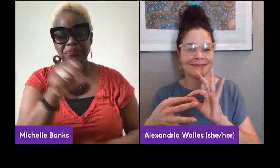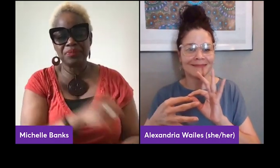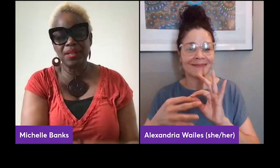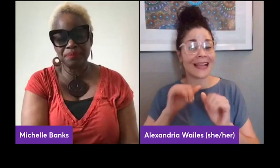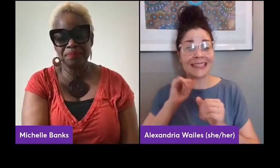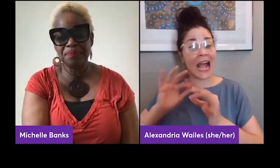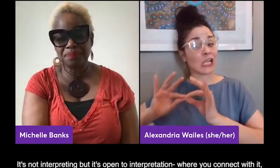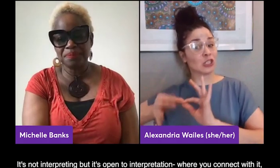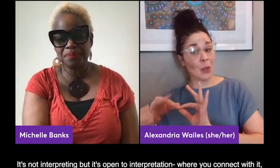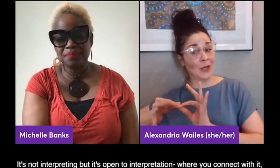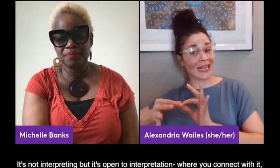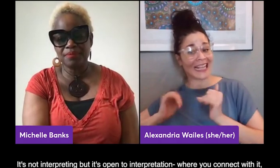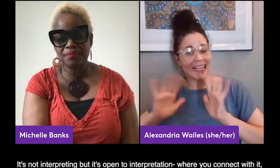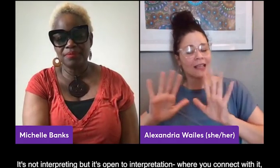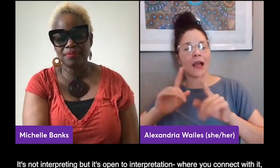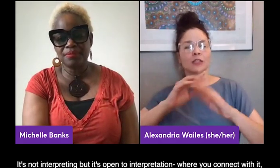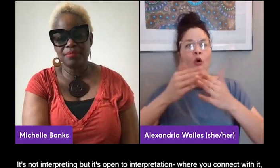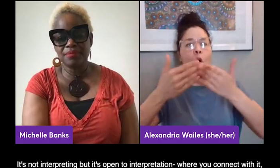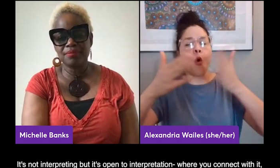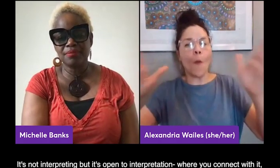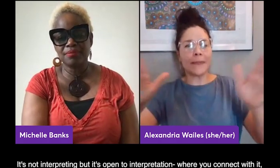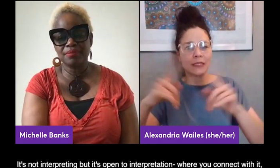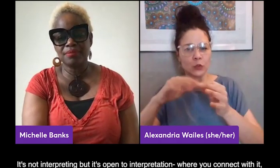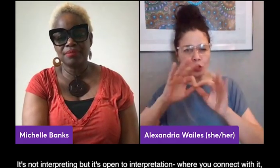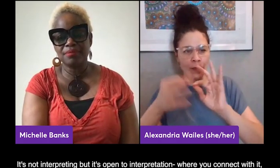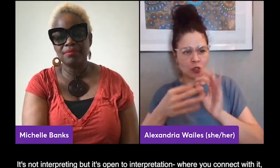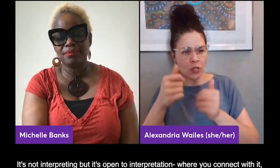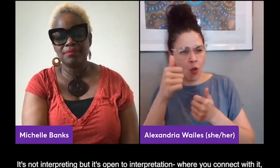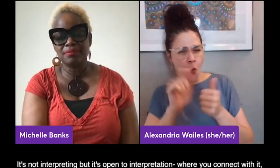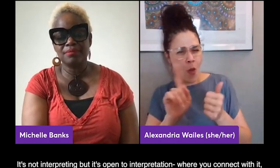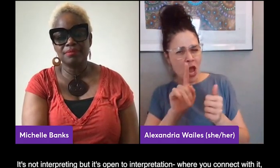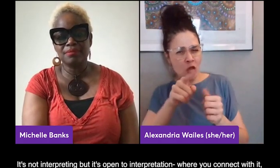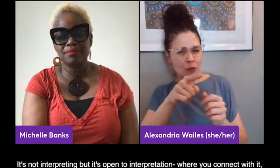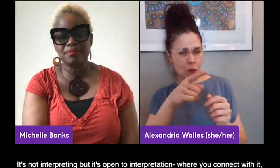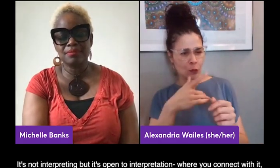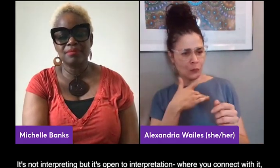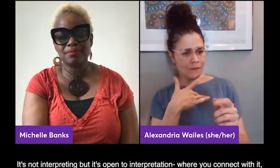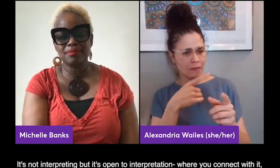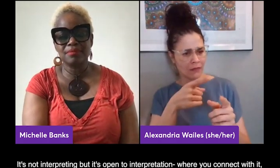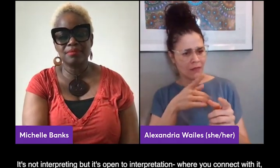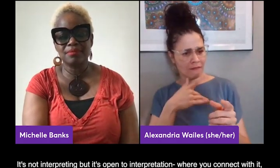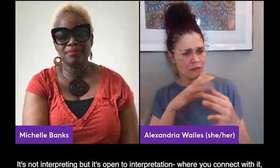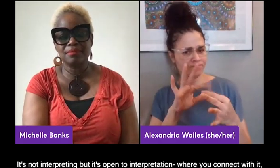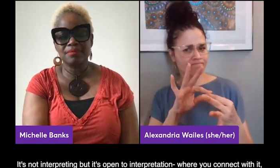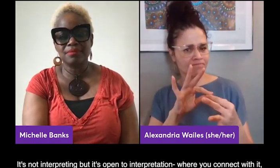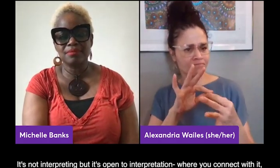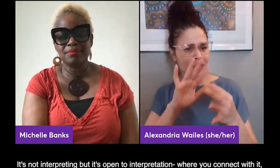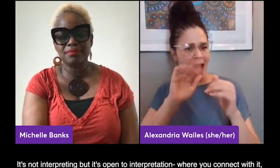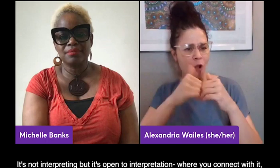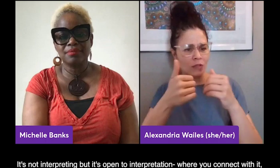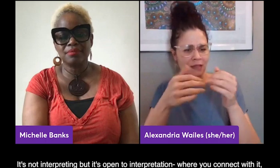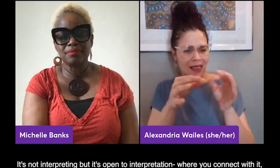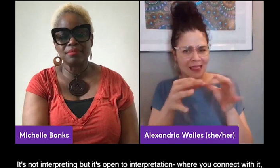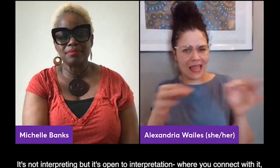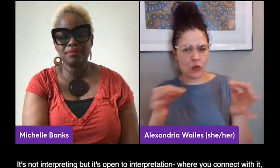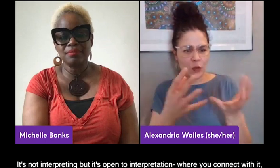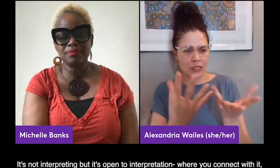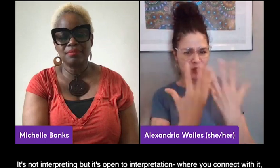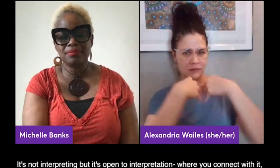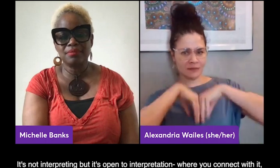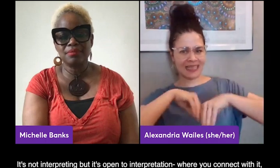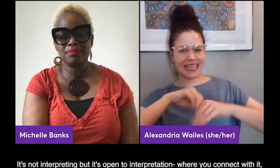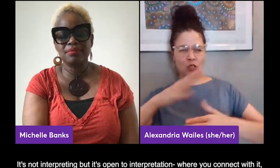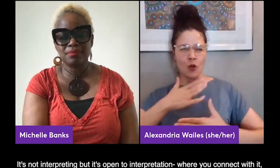Yes. It's not interpreting, but it's open to interpretation, where you connect with it, where you place it in your